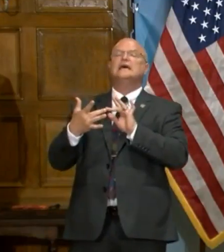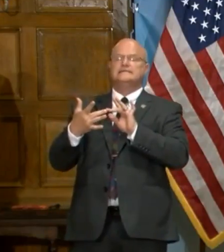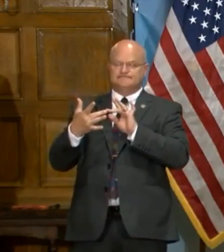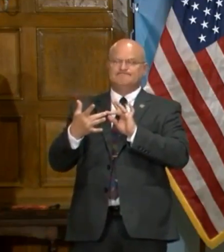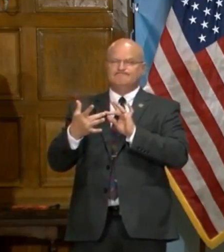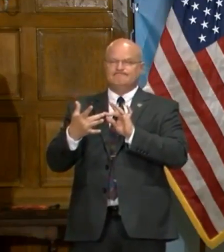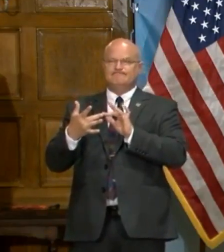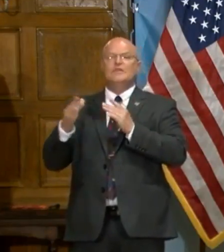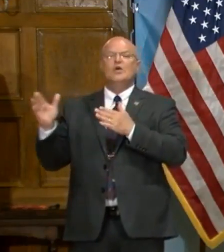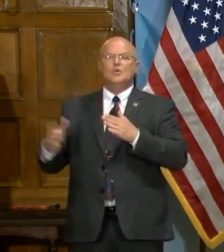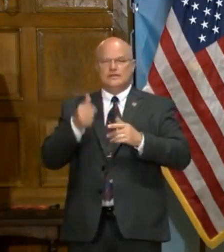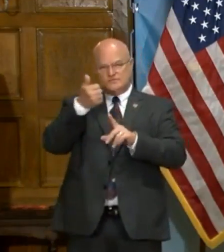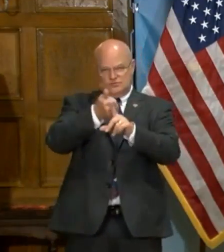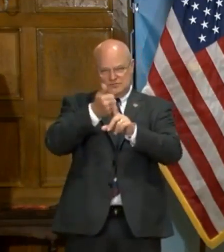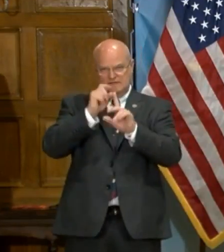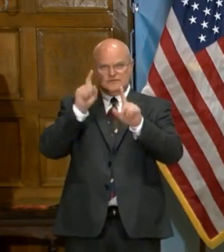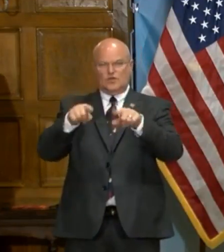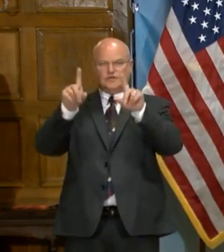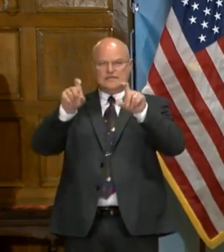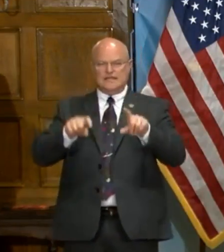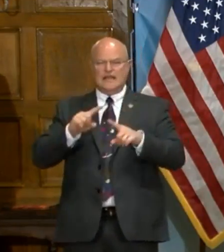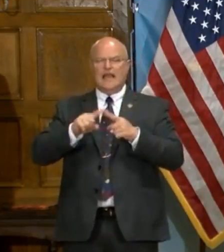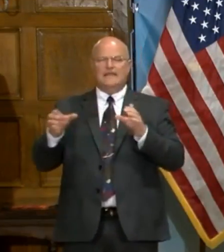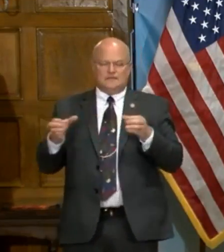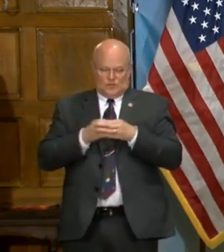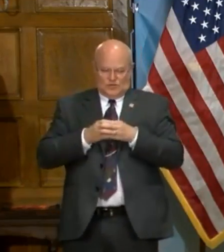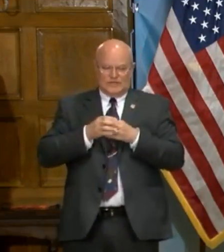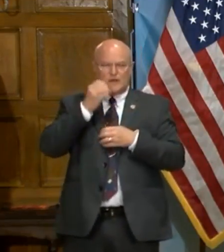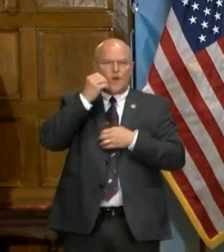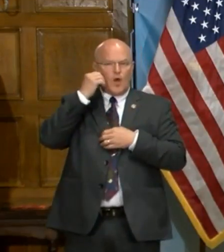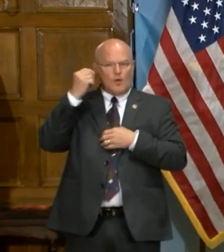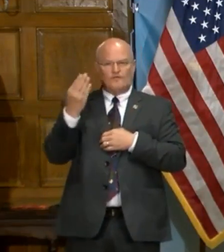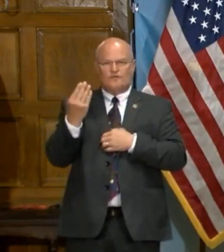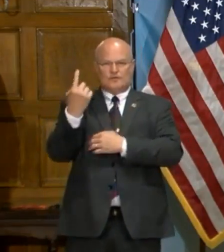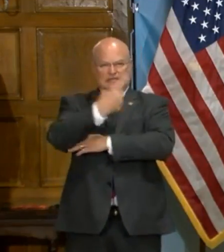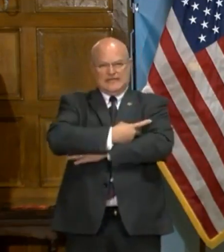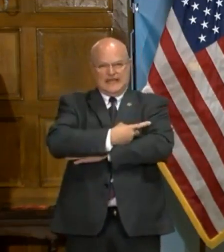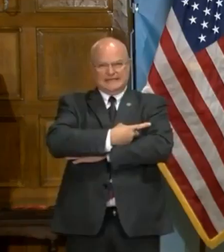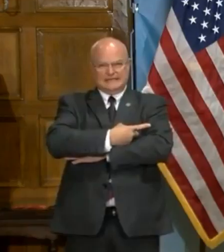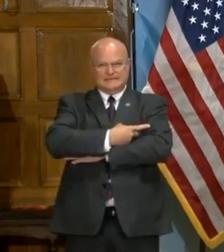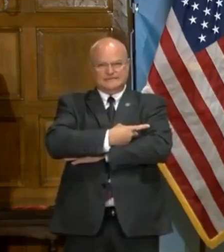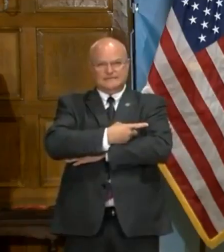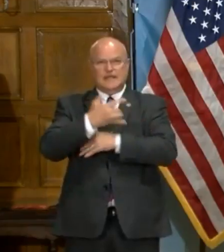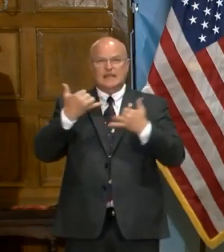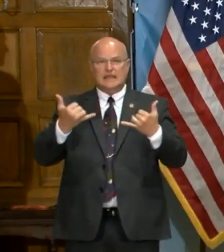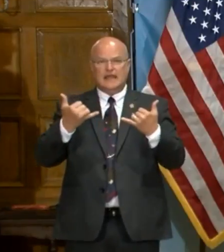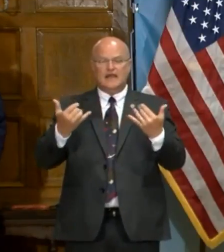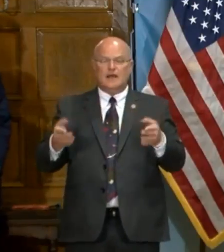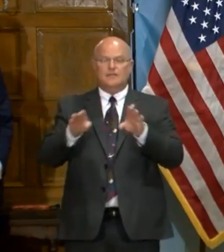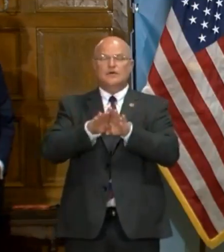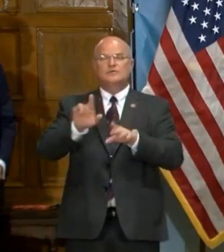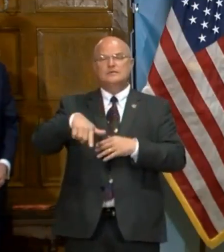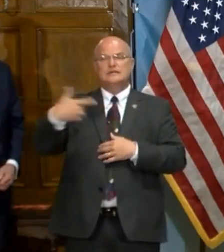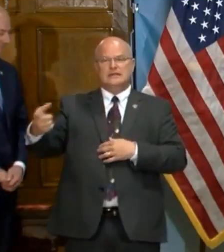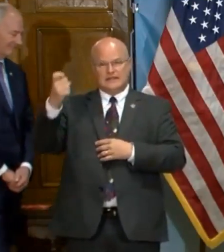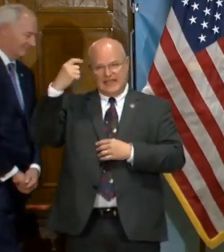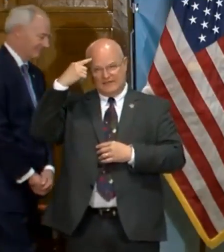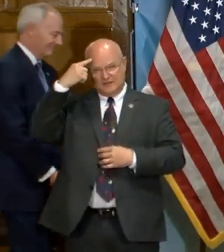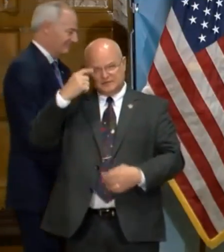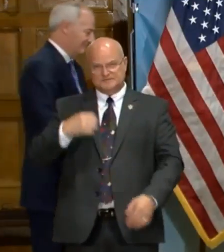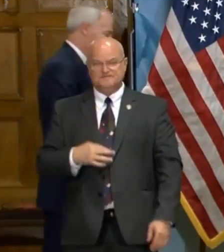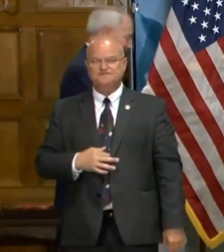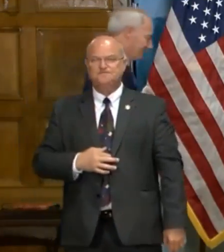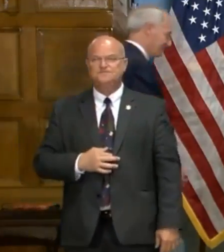them, we'll arrange to get tested, but then quarantine at home for 14 days. With that, I'm going to close and turn it back over to the